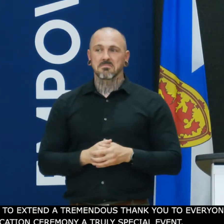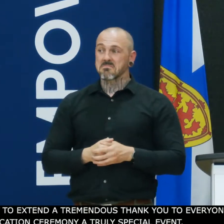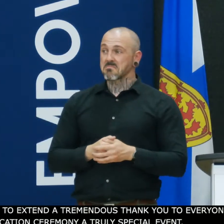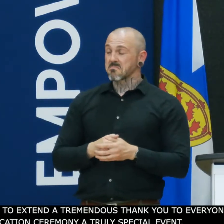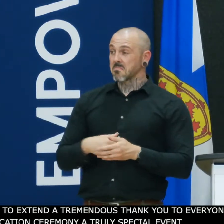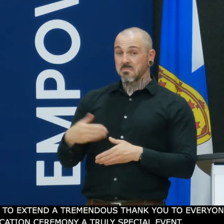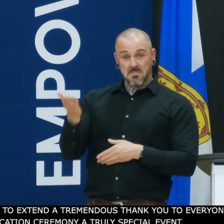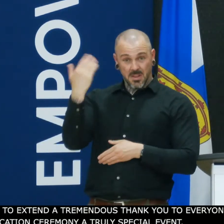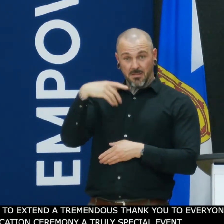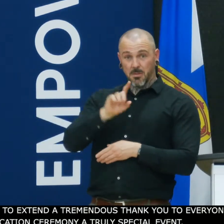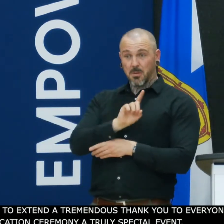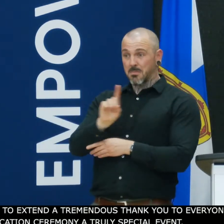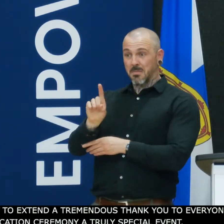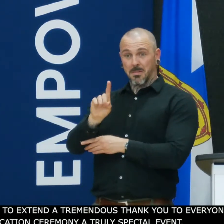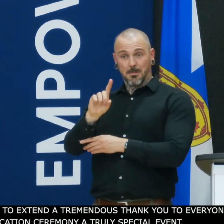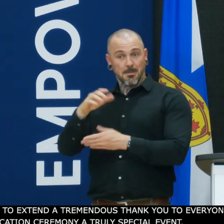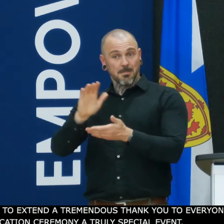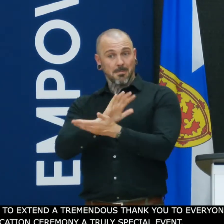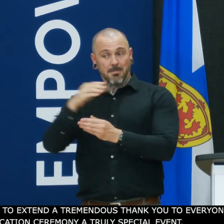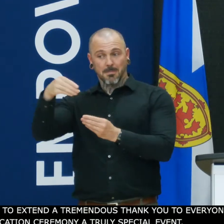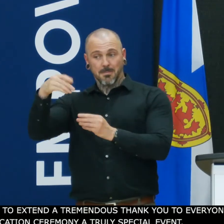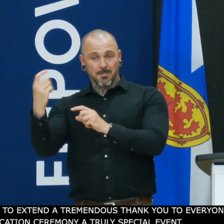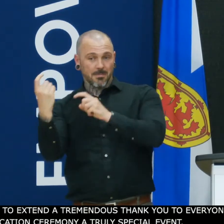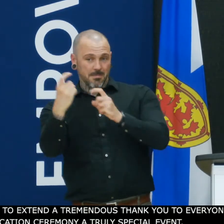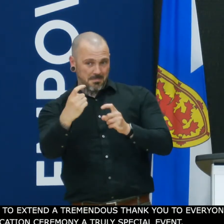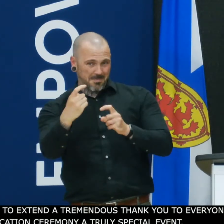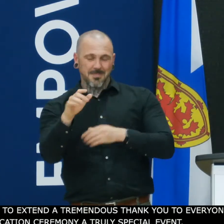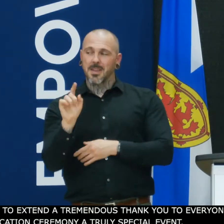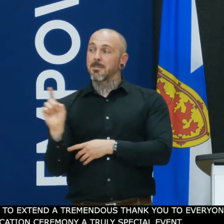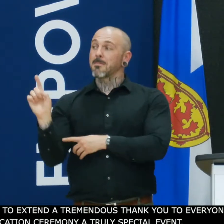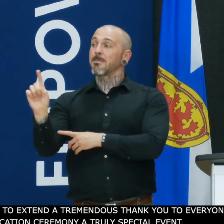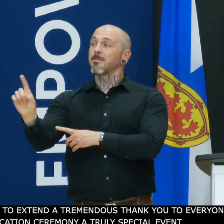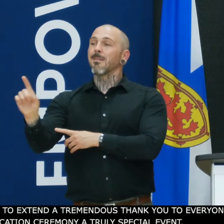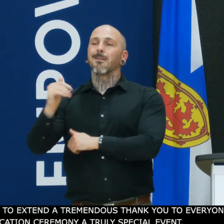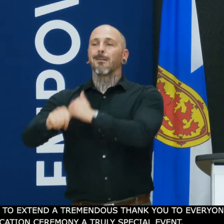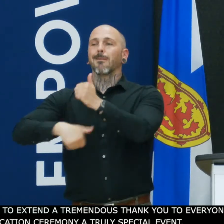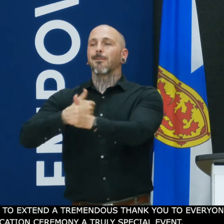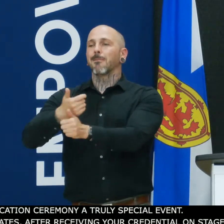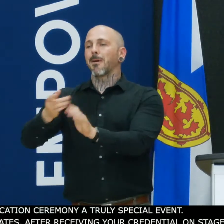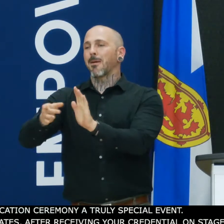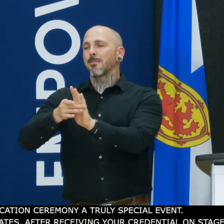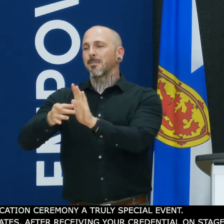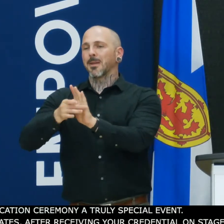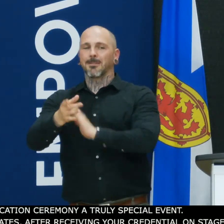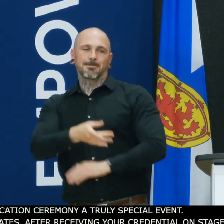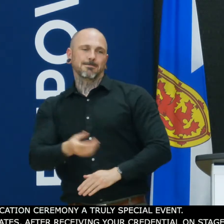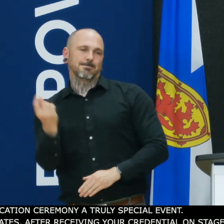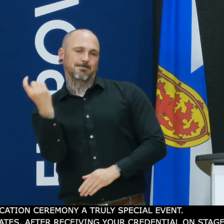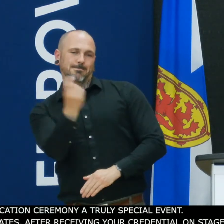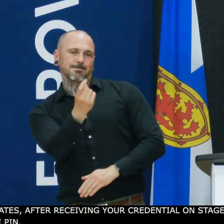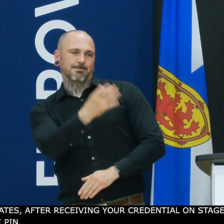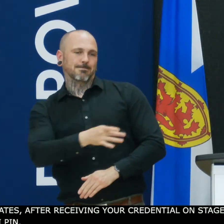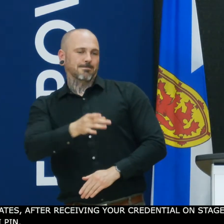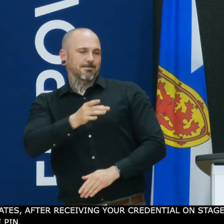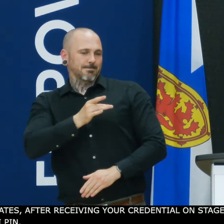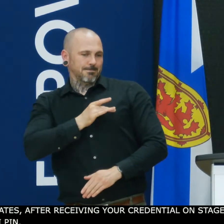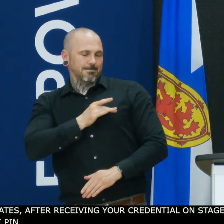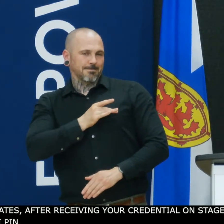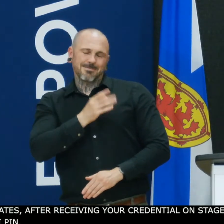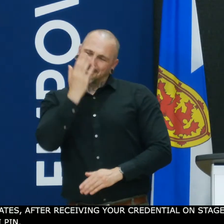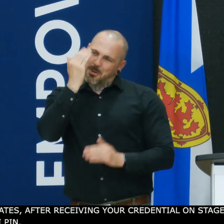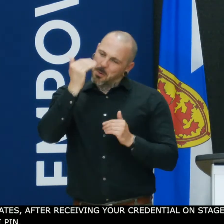on stage, you are presented with your NSCC alumni pin. We hope from this moment forward that you will wear it